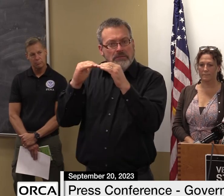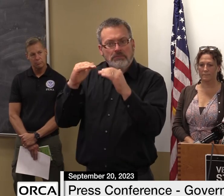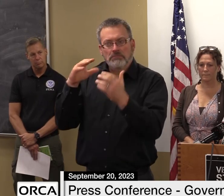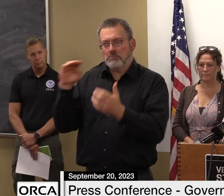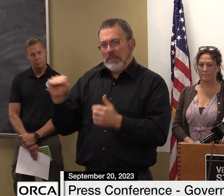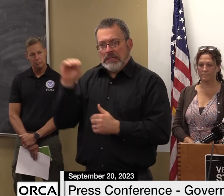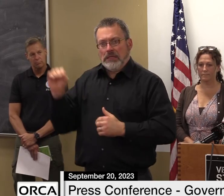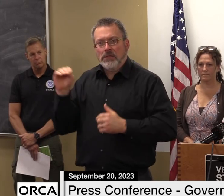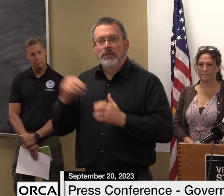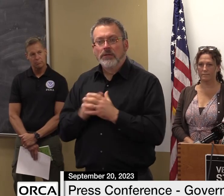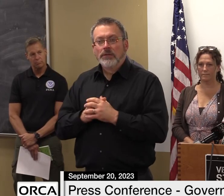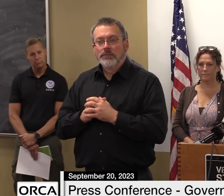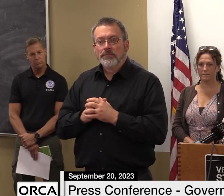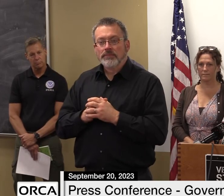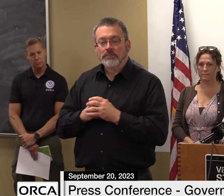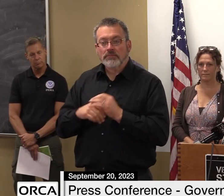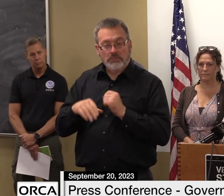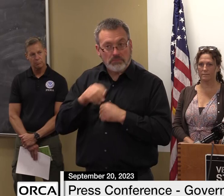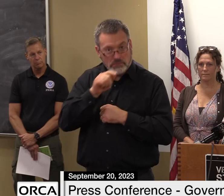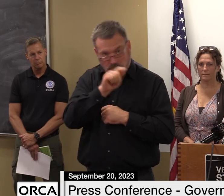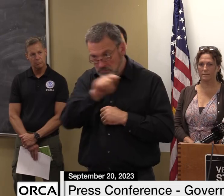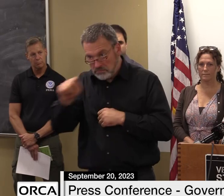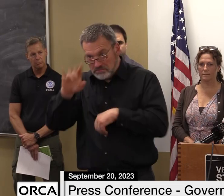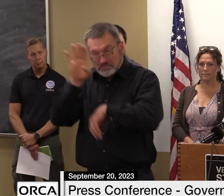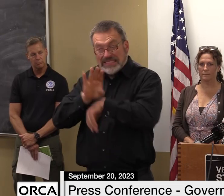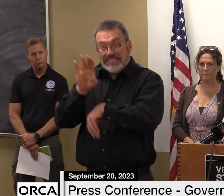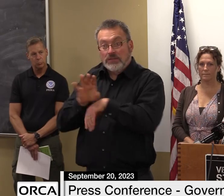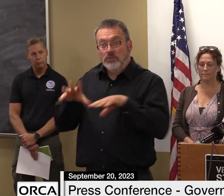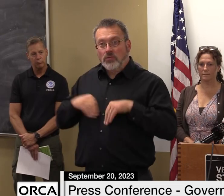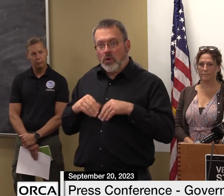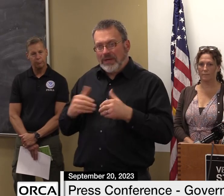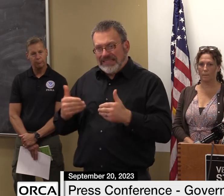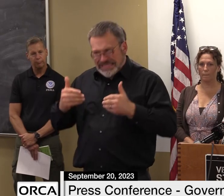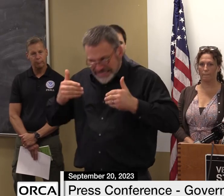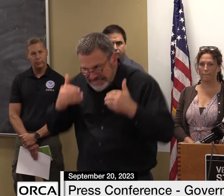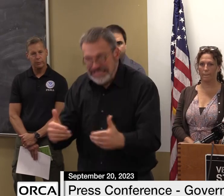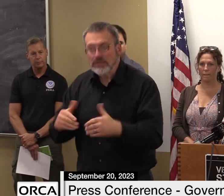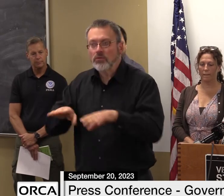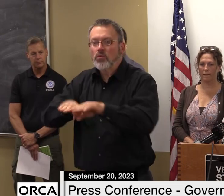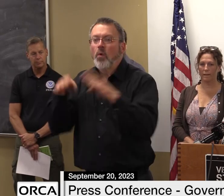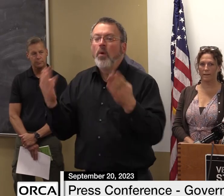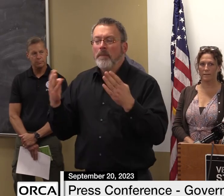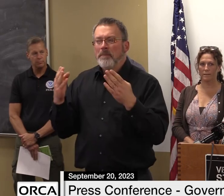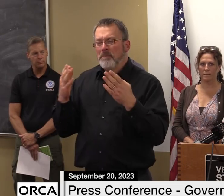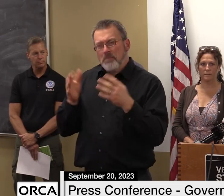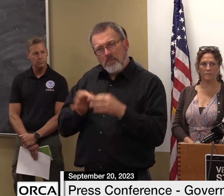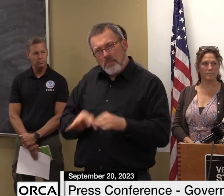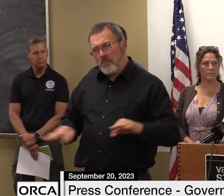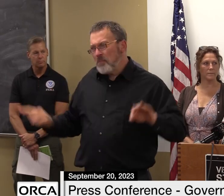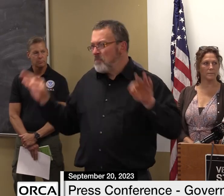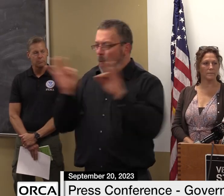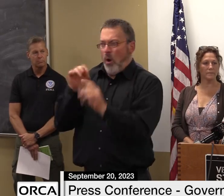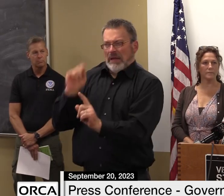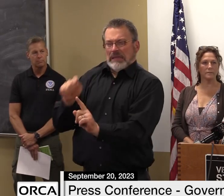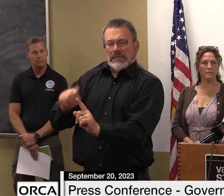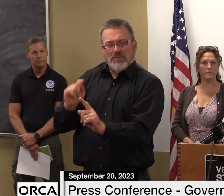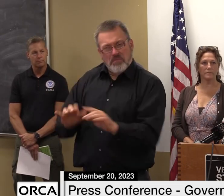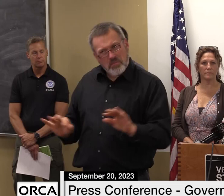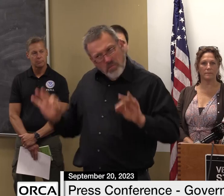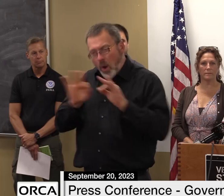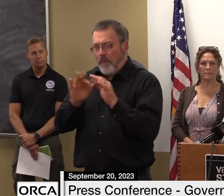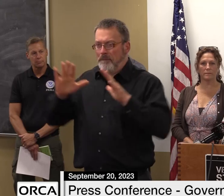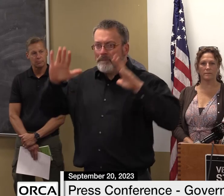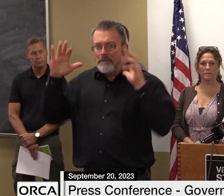this additional money should make sure they can stay open, which is equally as important. I've asked the e-board